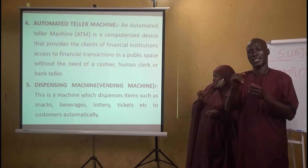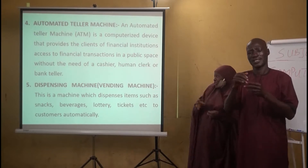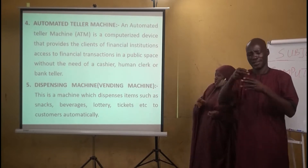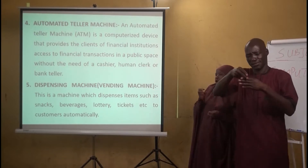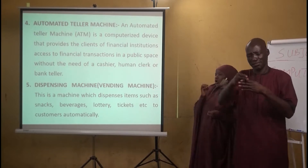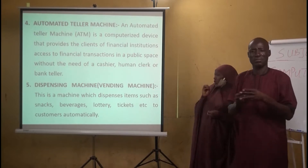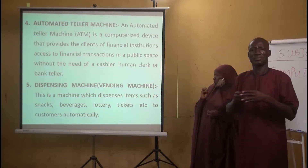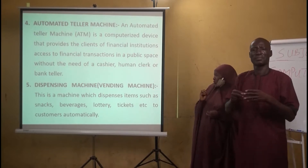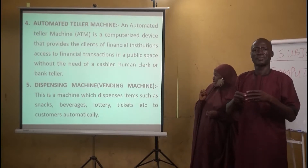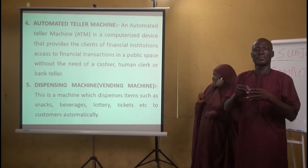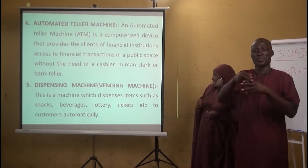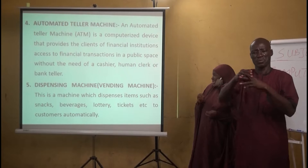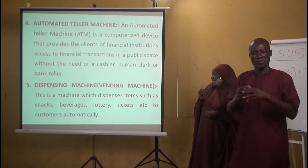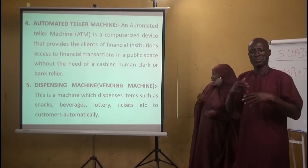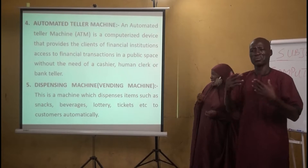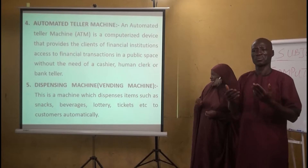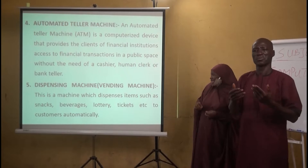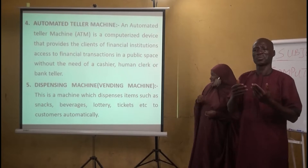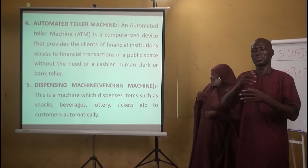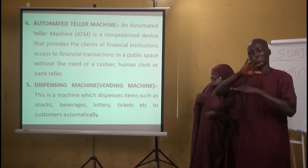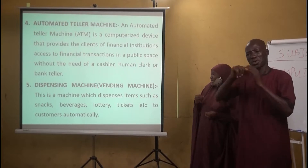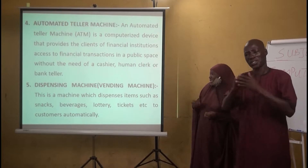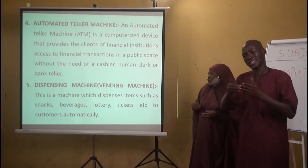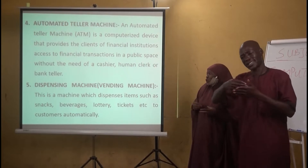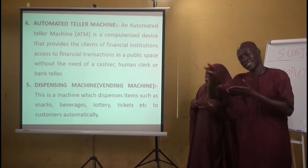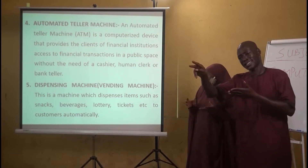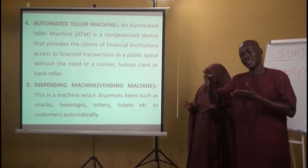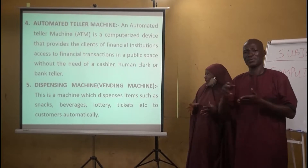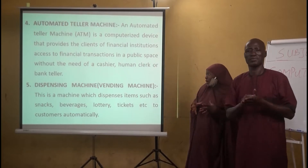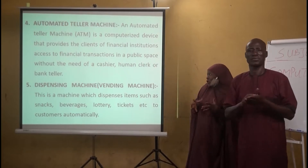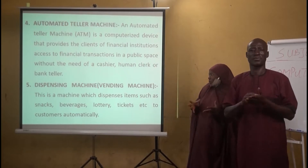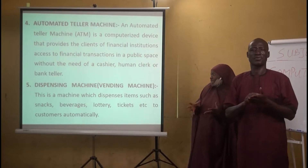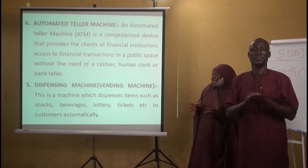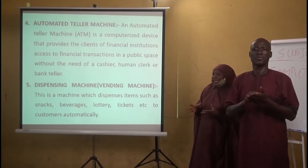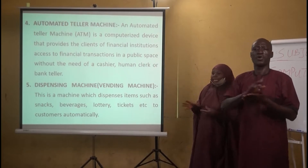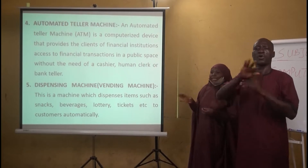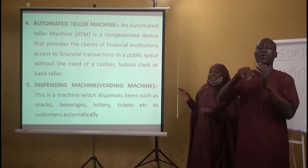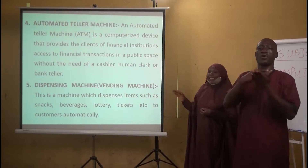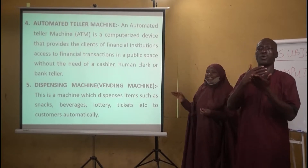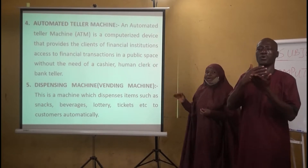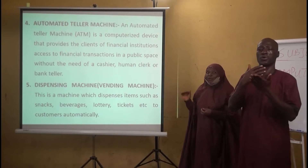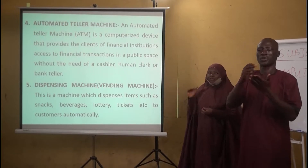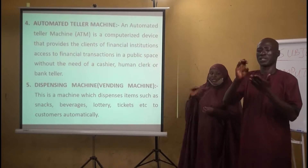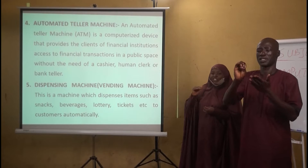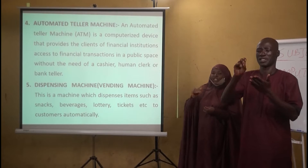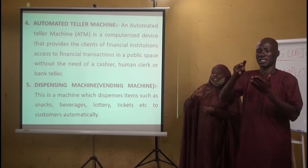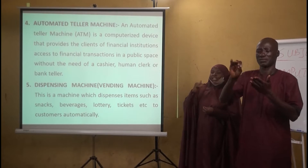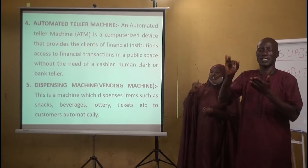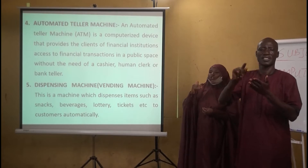beverages, lotteries, tickets, etc. to customer automatically. This type of machine is